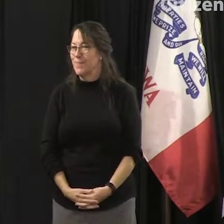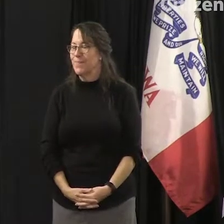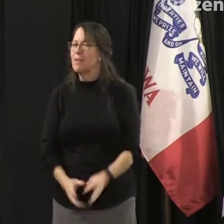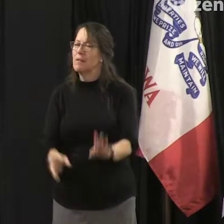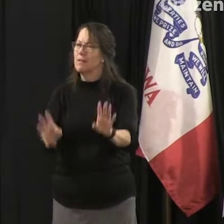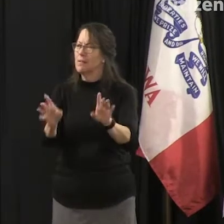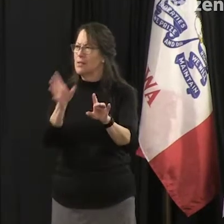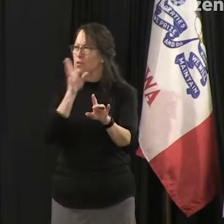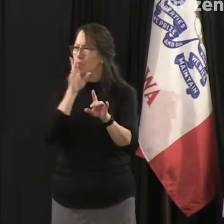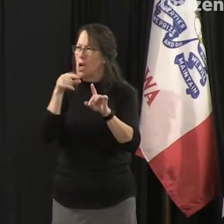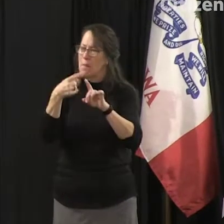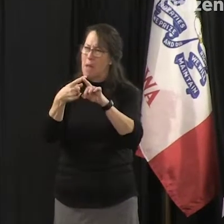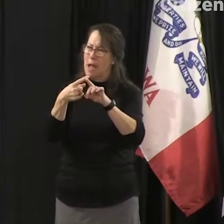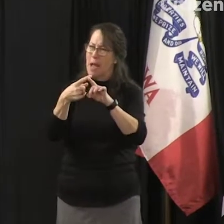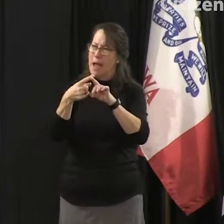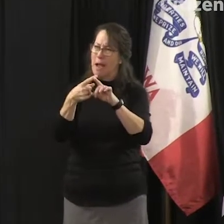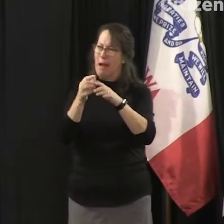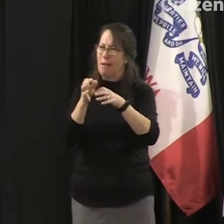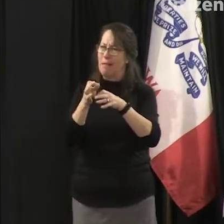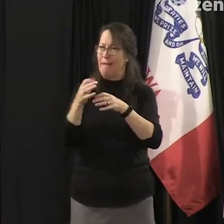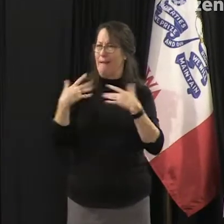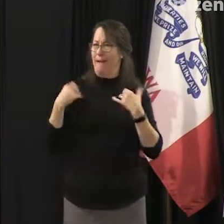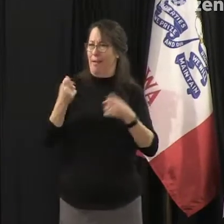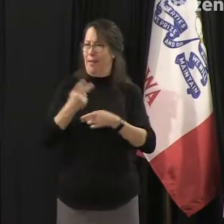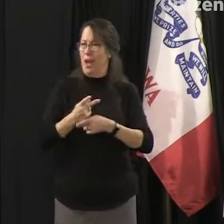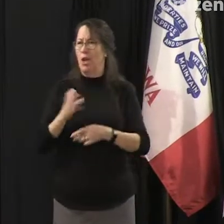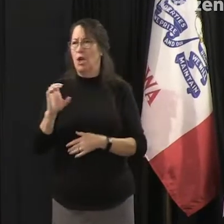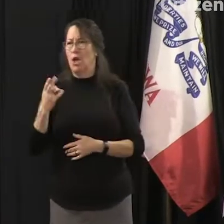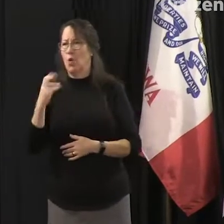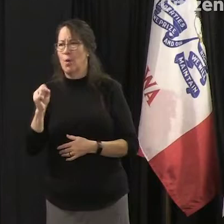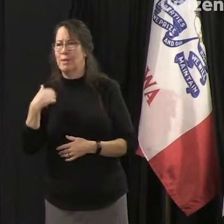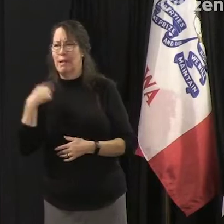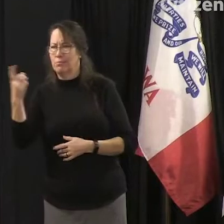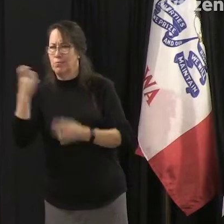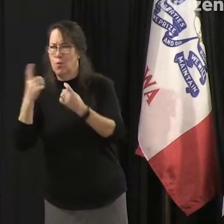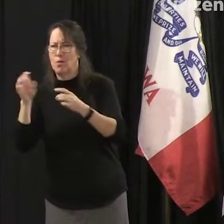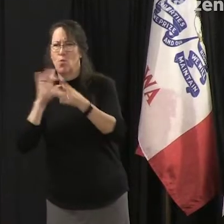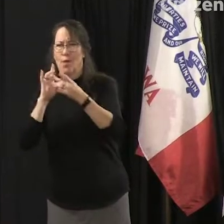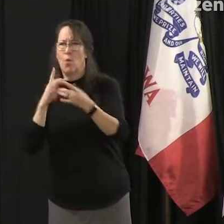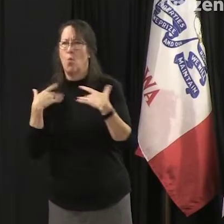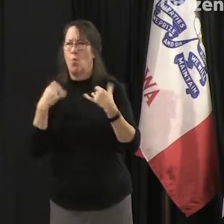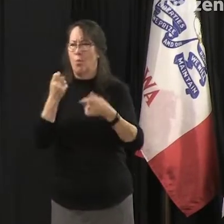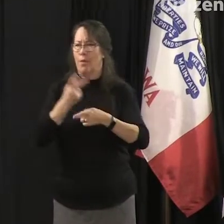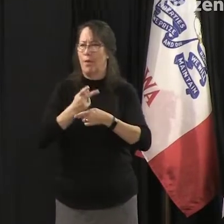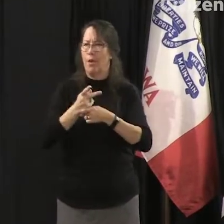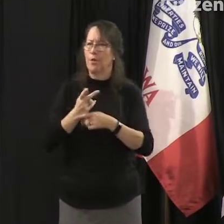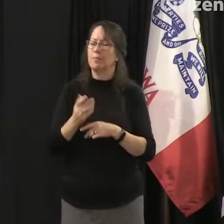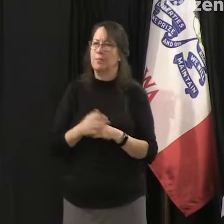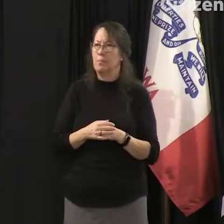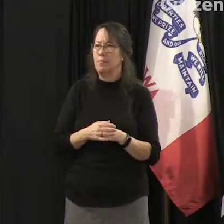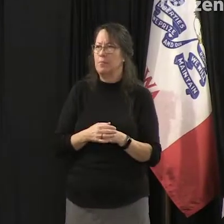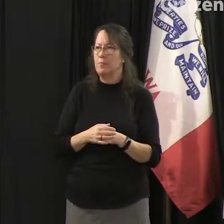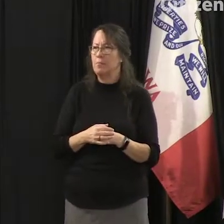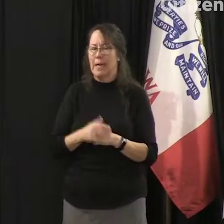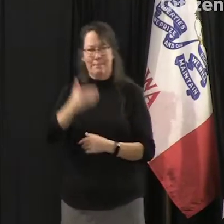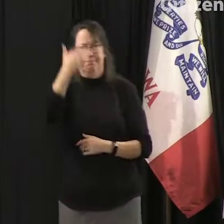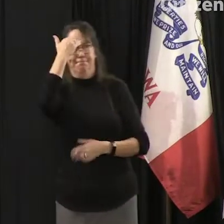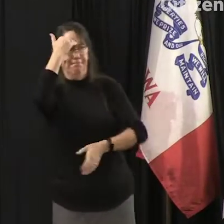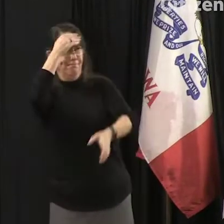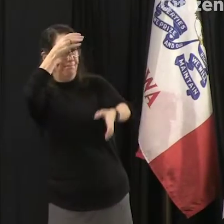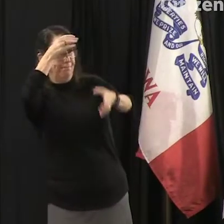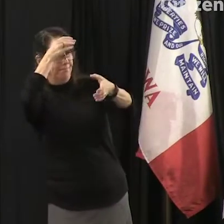You're talking about extending health care. I know Chris got some questions about health care, and again, he's so